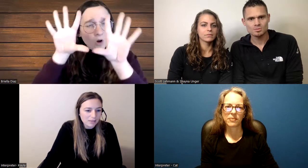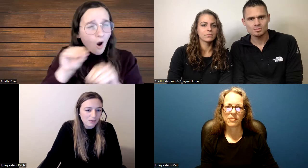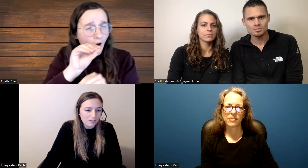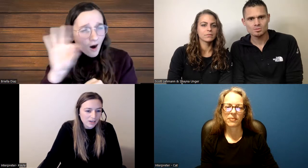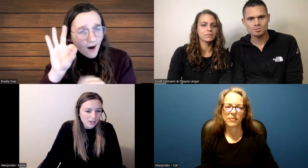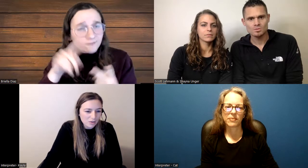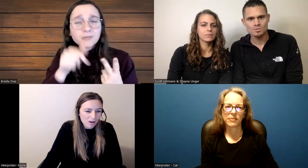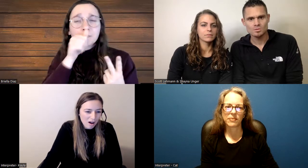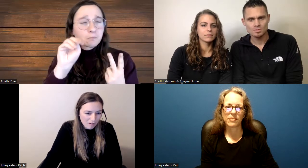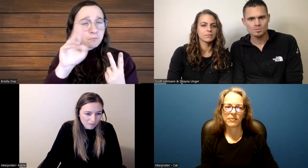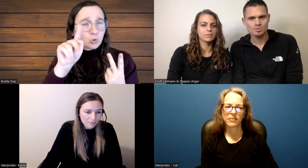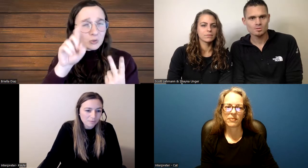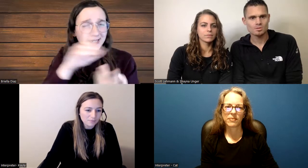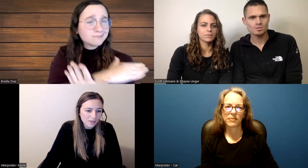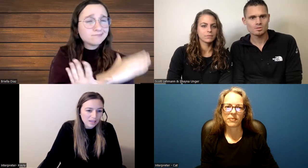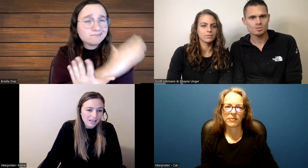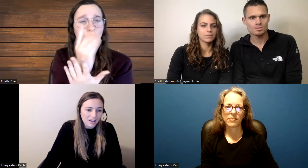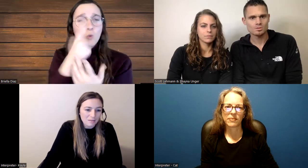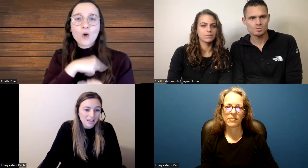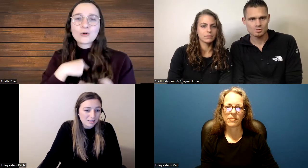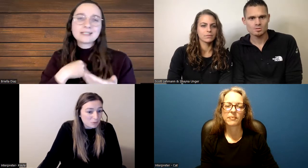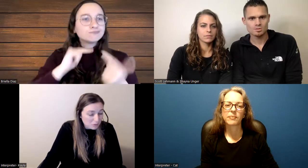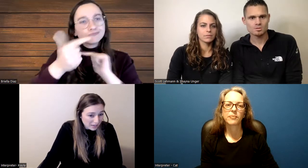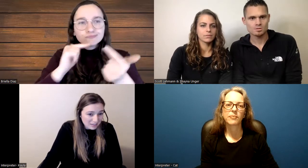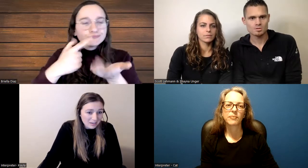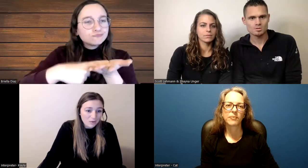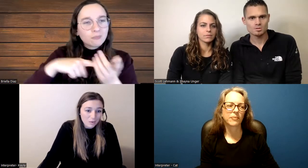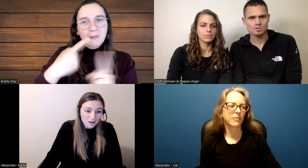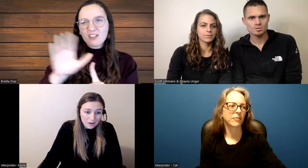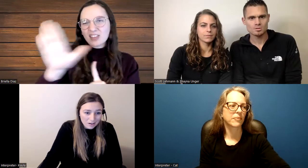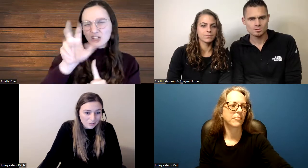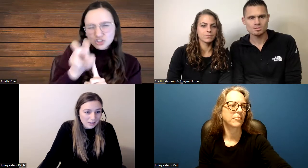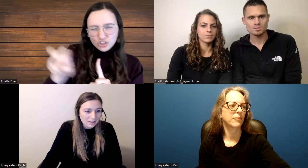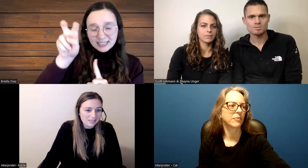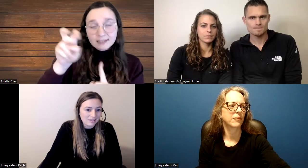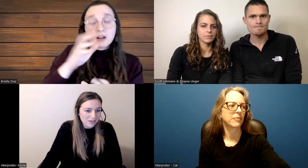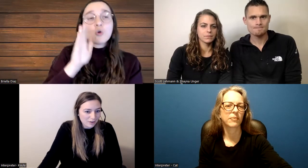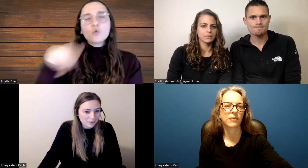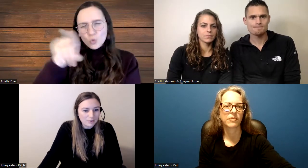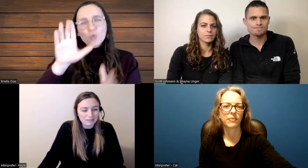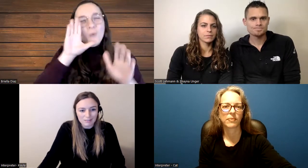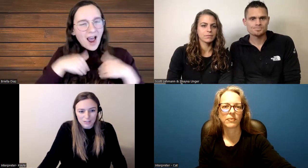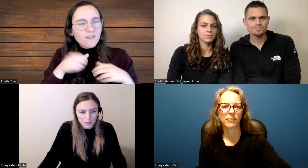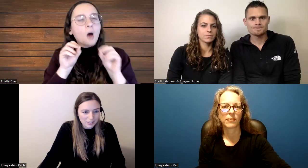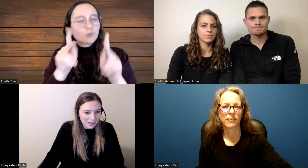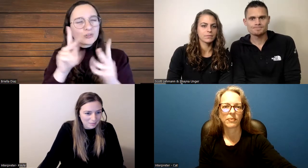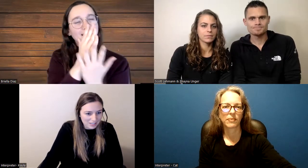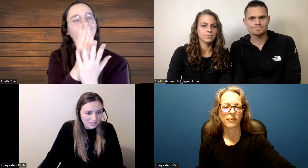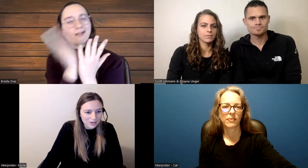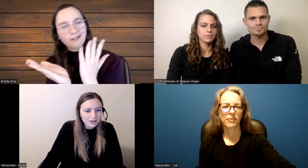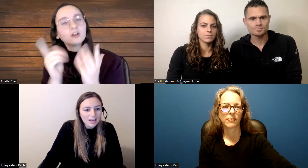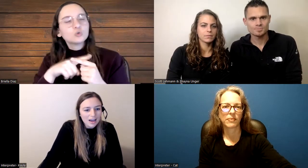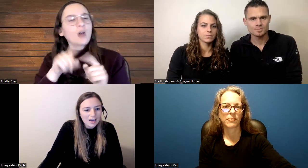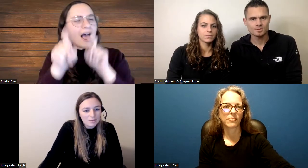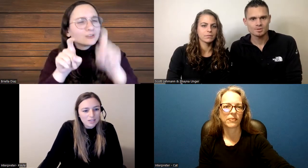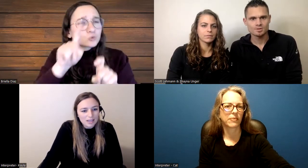sure to keep your videos off and muted while we are doing this interview and story time